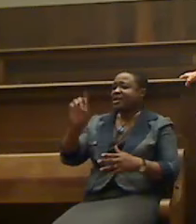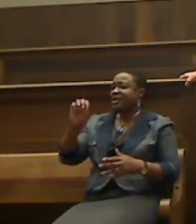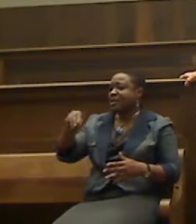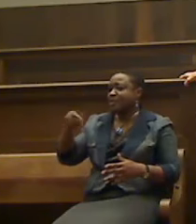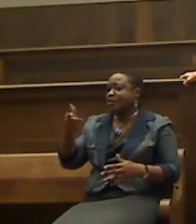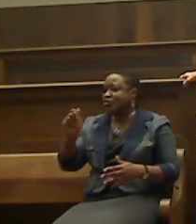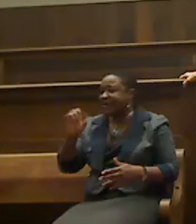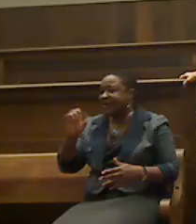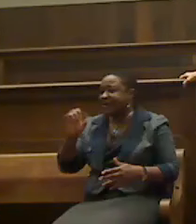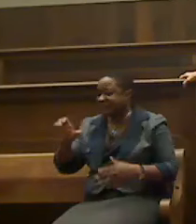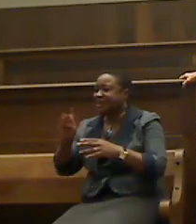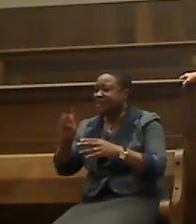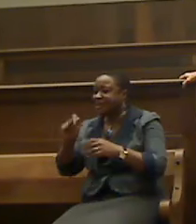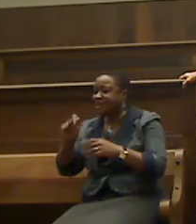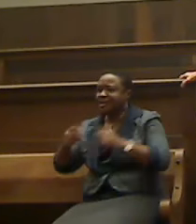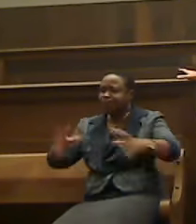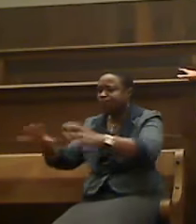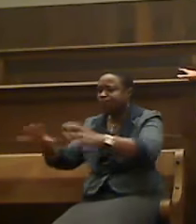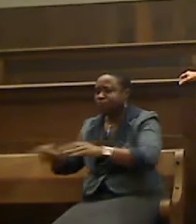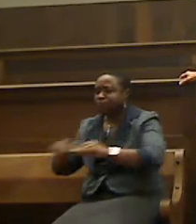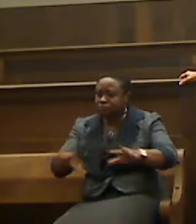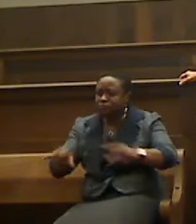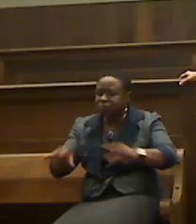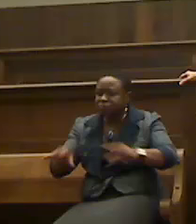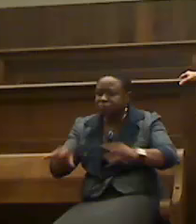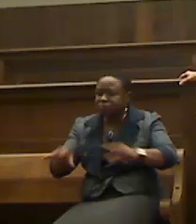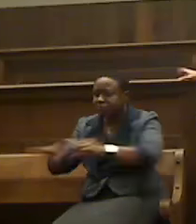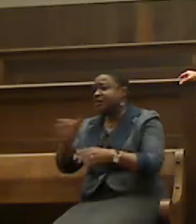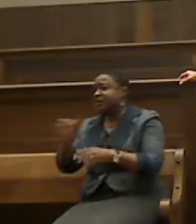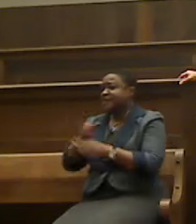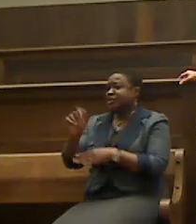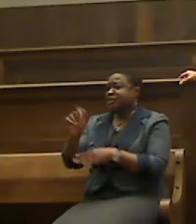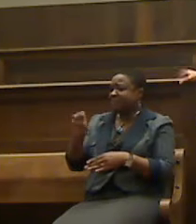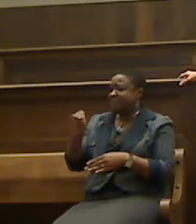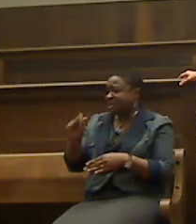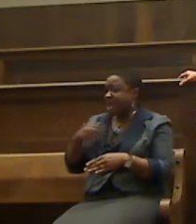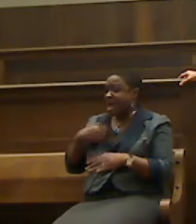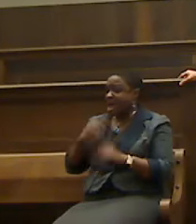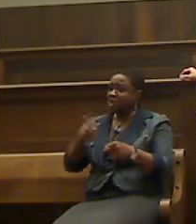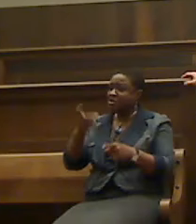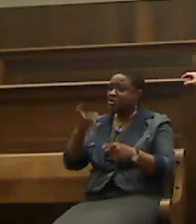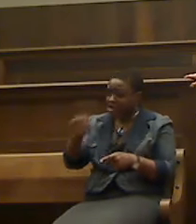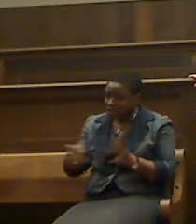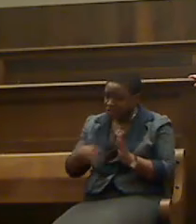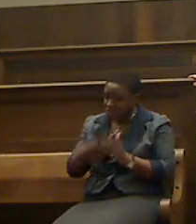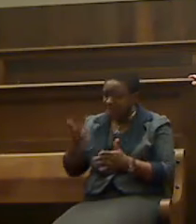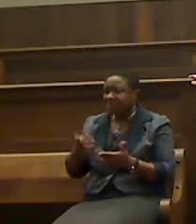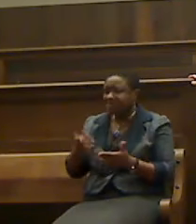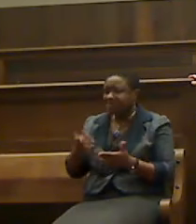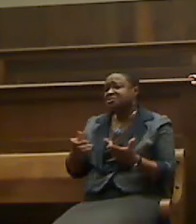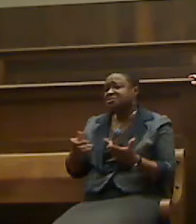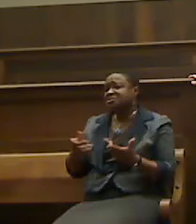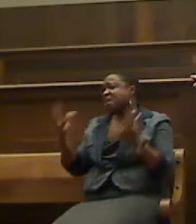targeted demographic groups. But we also get mainstream media. I was on Dr. Oz twice. I've been on a lot of mainstream